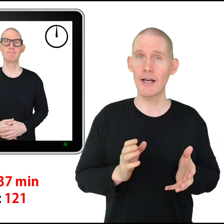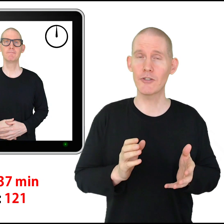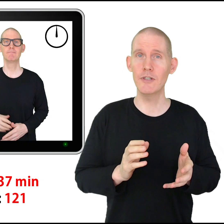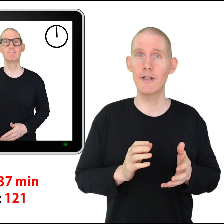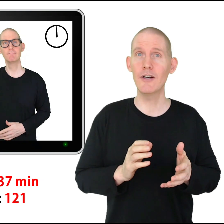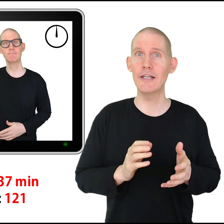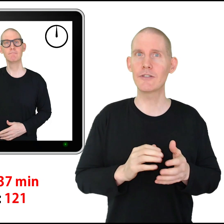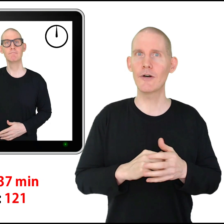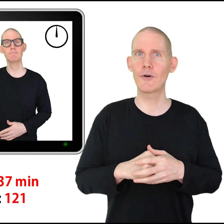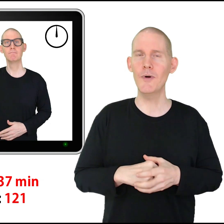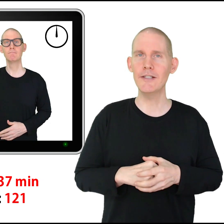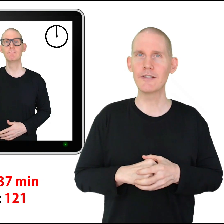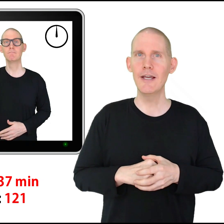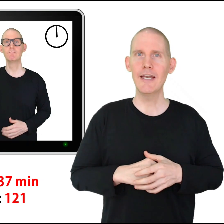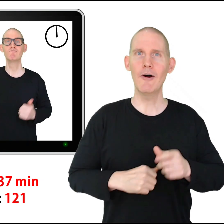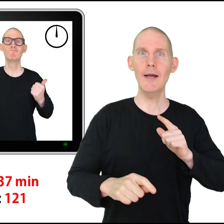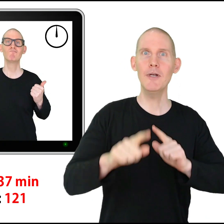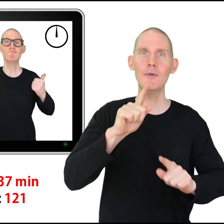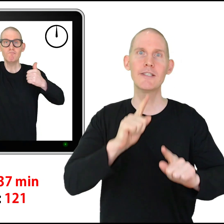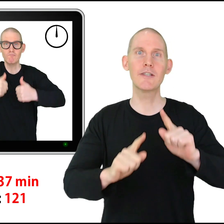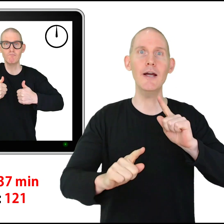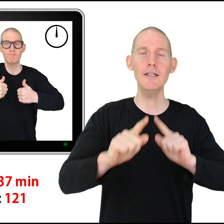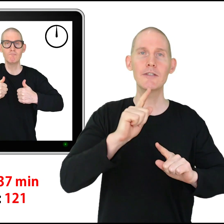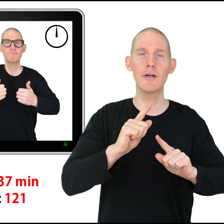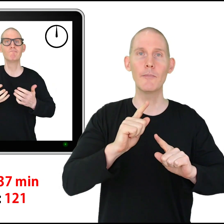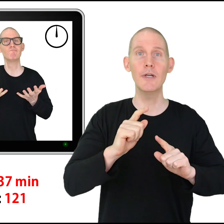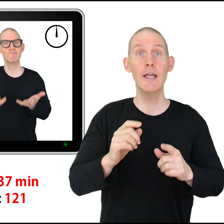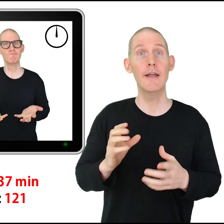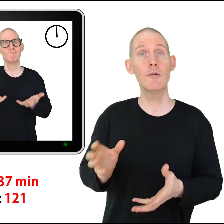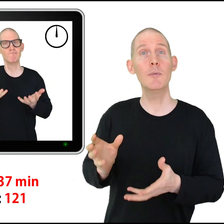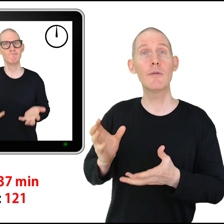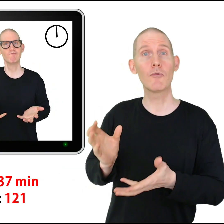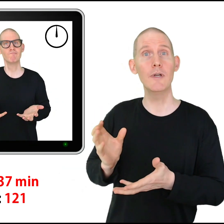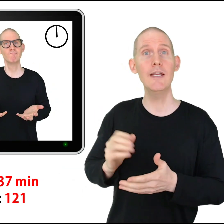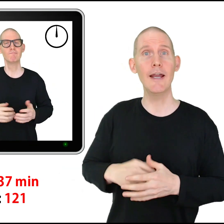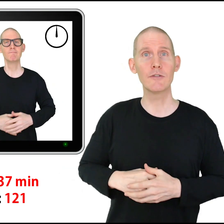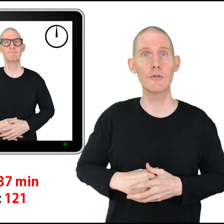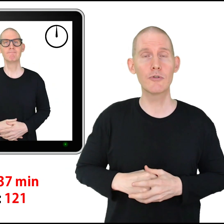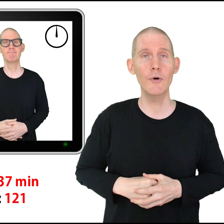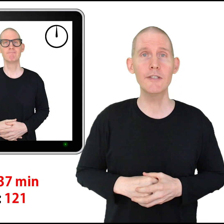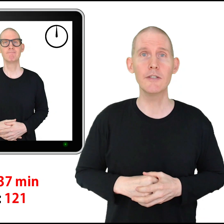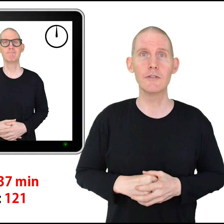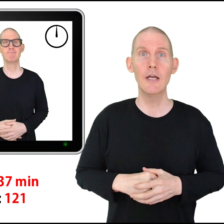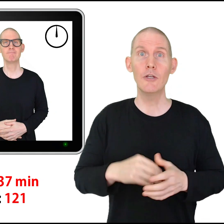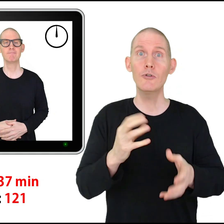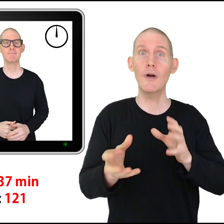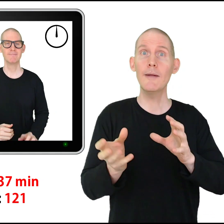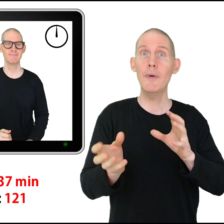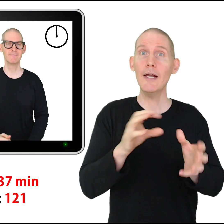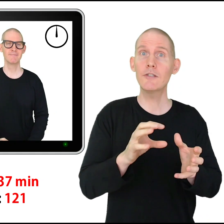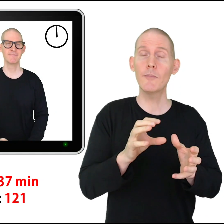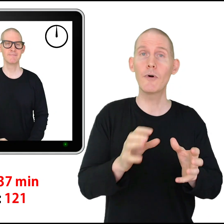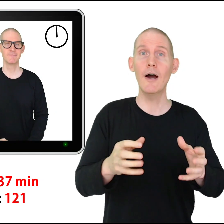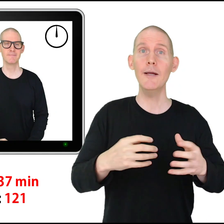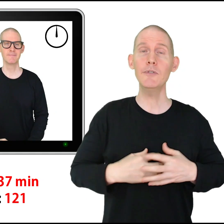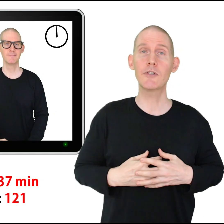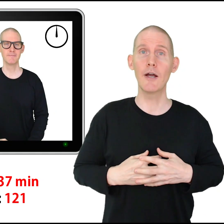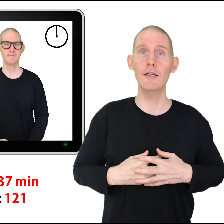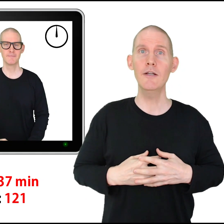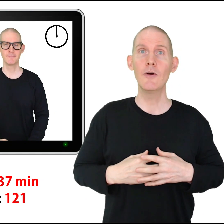section, there is a quiz. Now, I'm going to be signing something, and there will be 3 answer choices. You try to match up what I'm signing